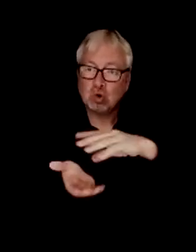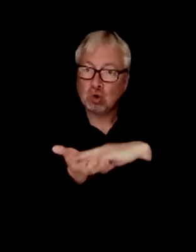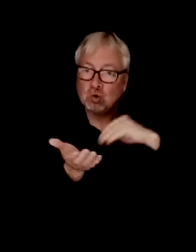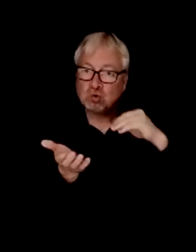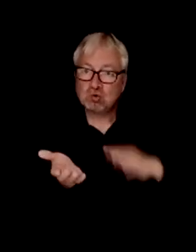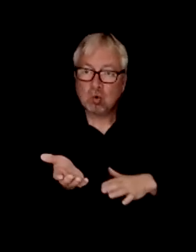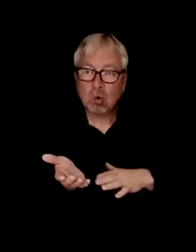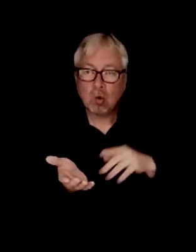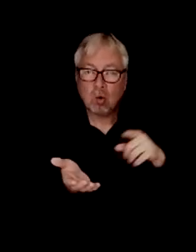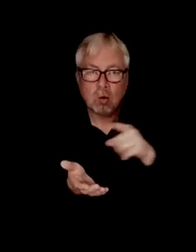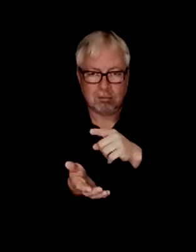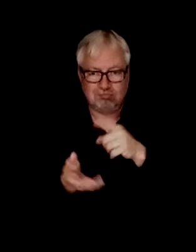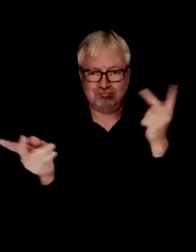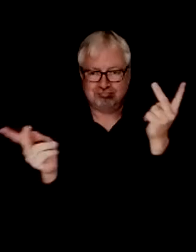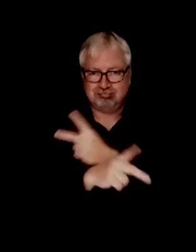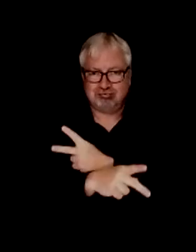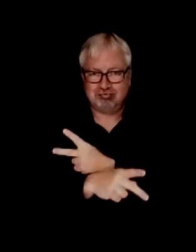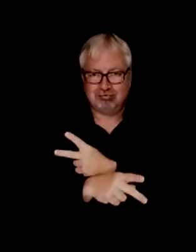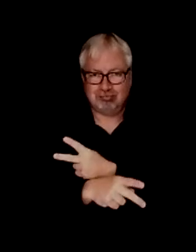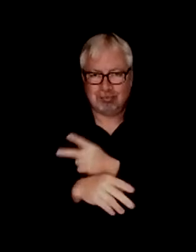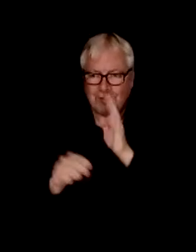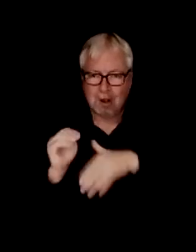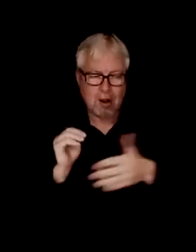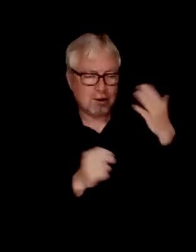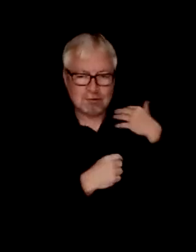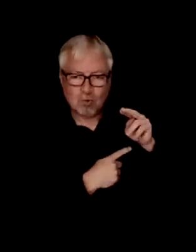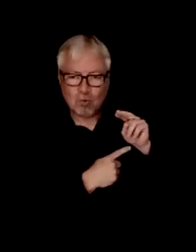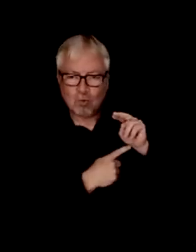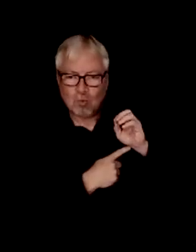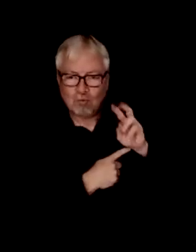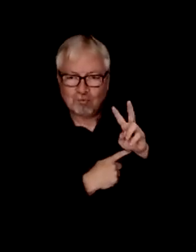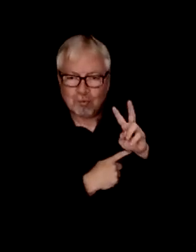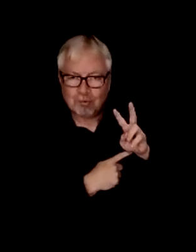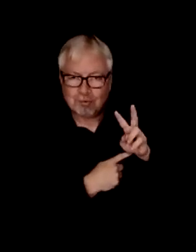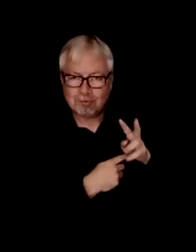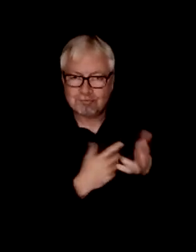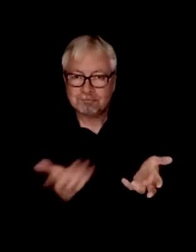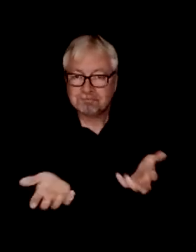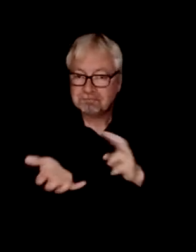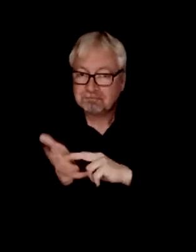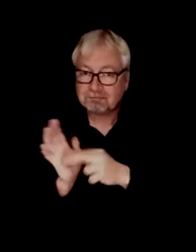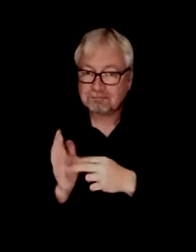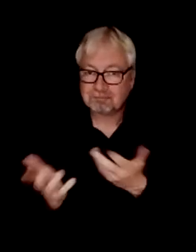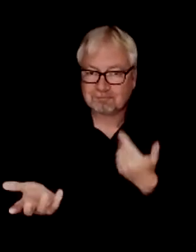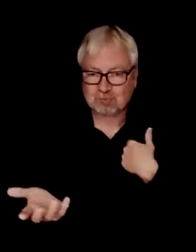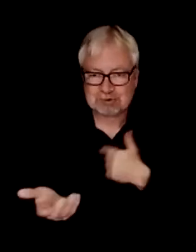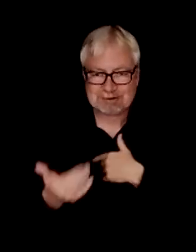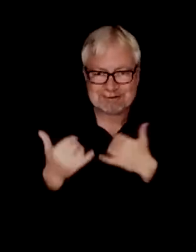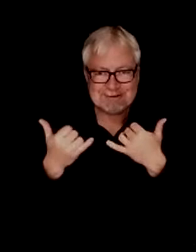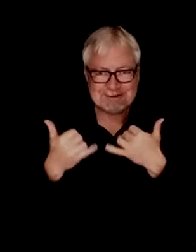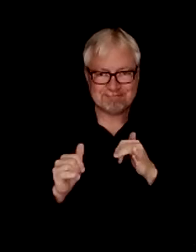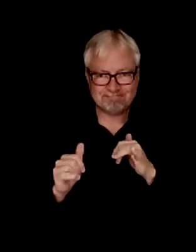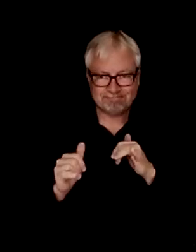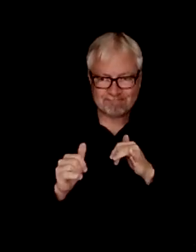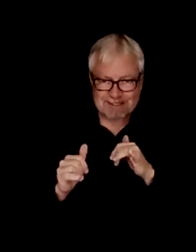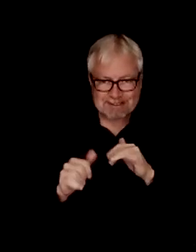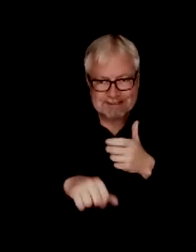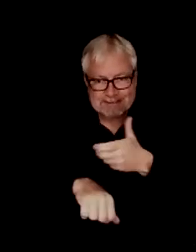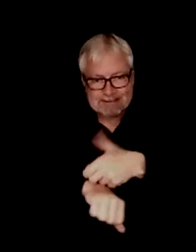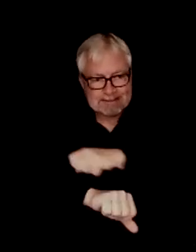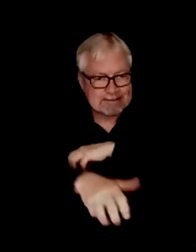during the big fall surge. All that means we've got a lot of work to do to ensure that community transmission goes back